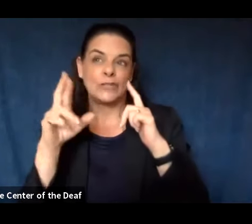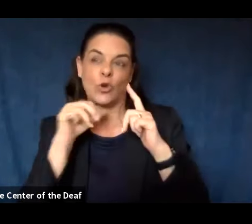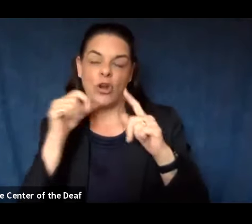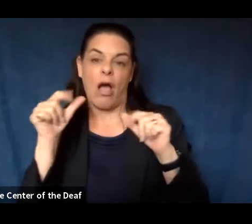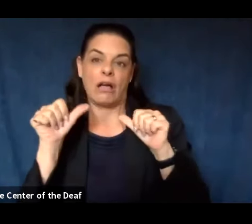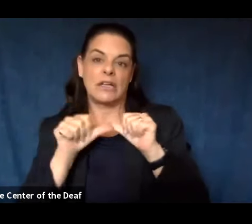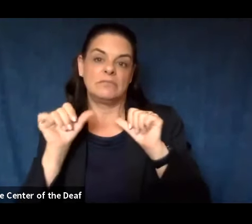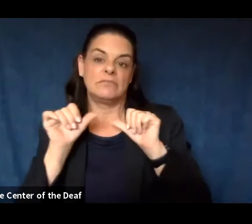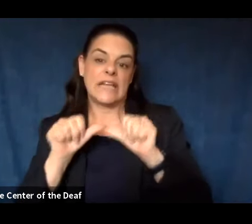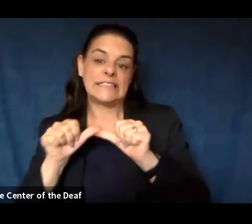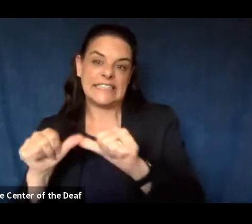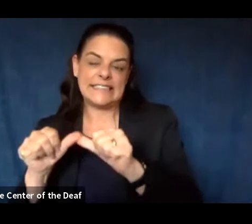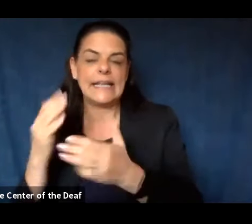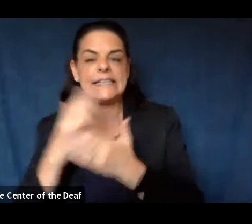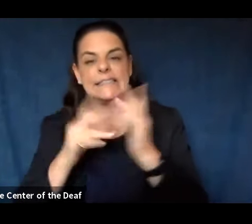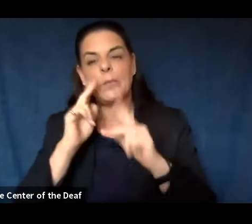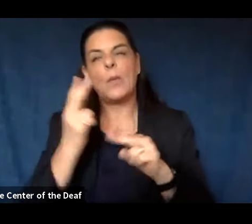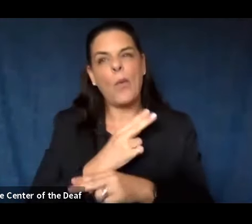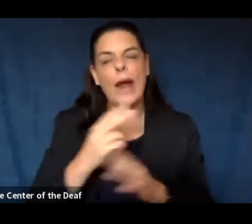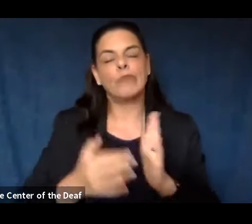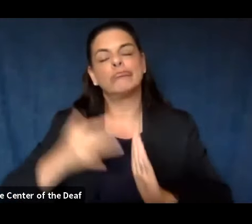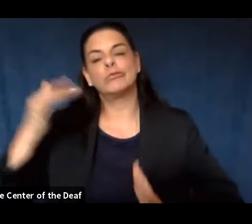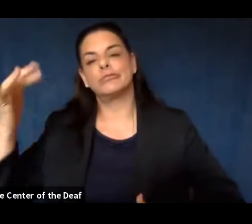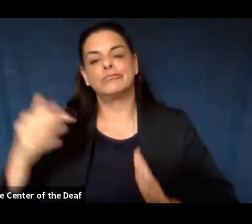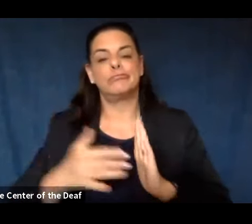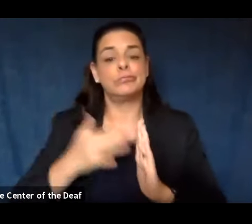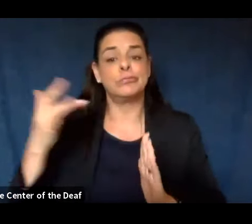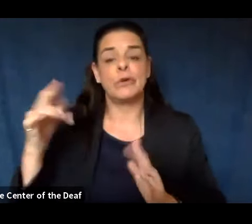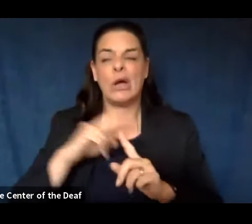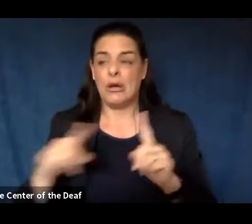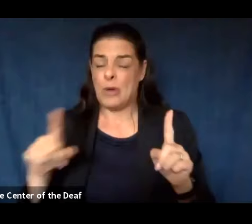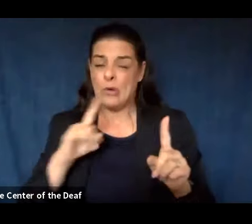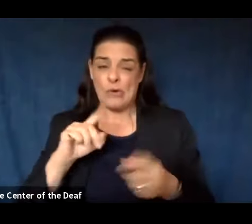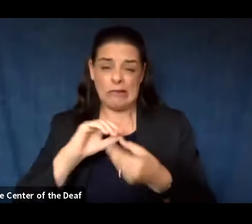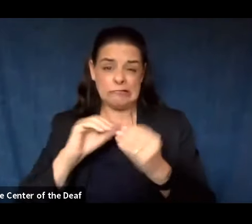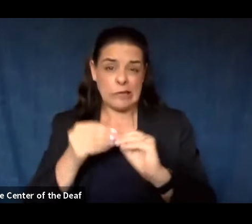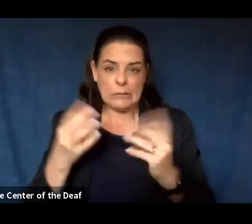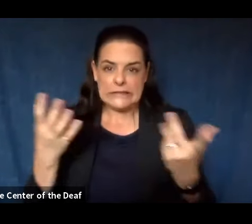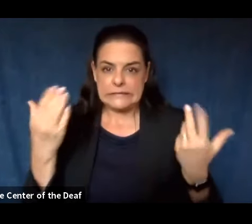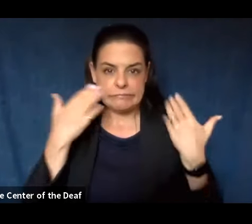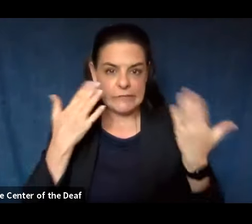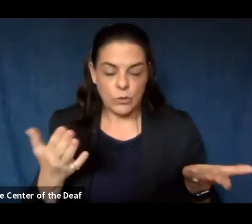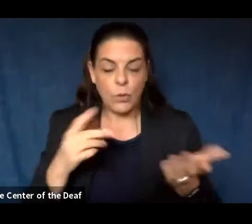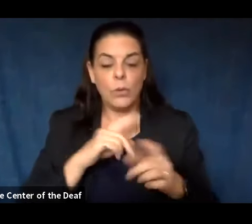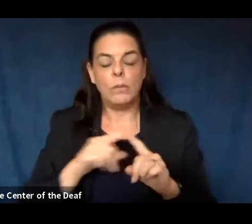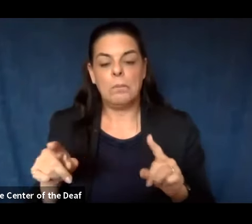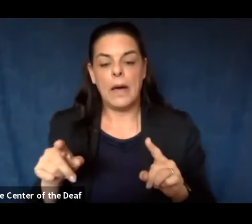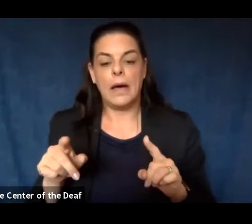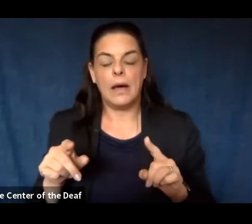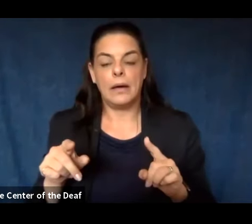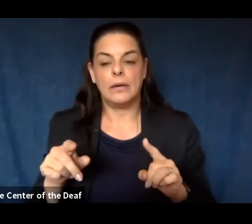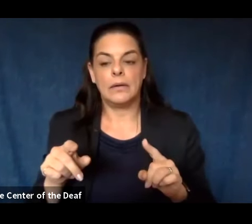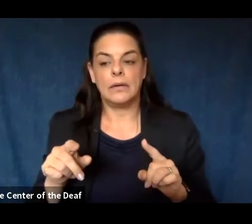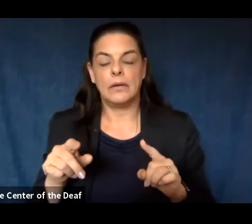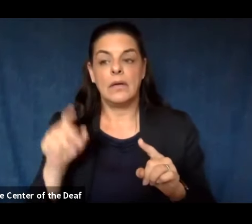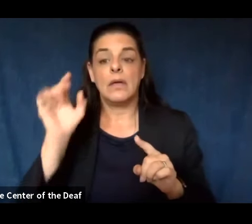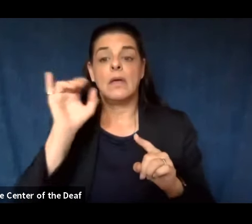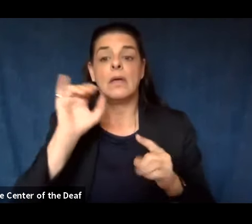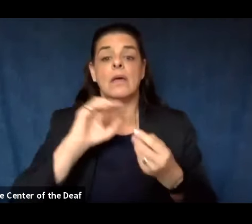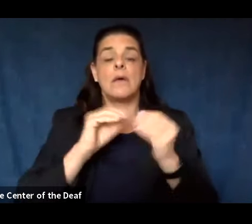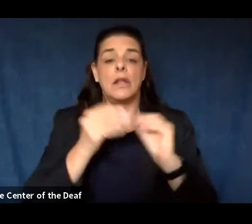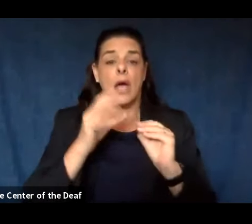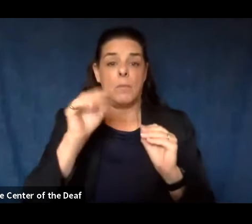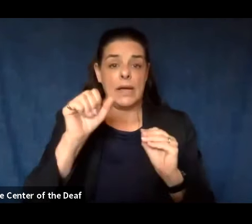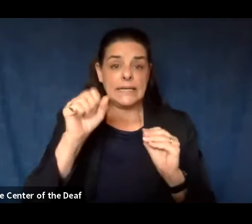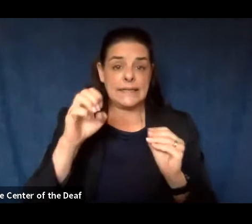are intermittently, but I don't have a hard number on that. But I do think that with the amount of new cases we're seeing and from